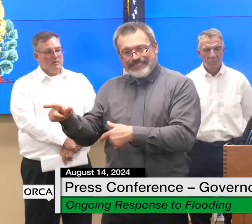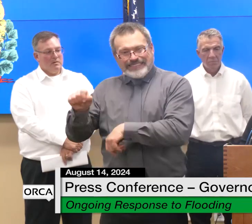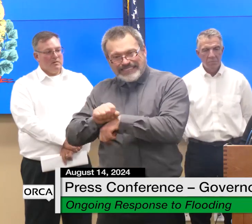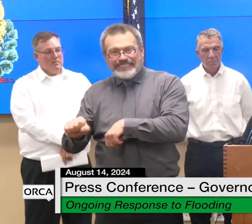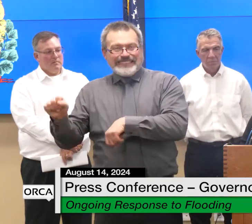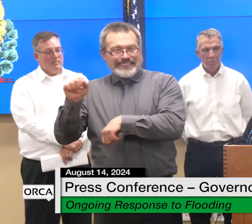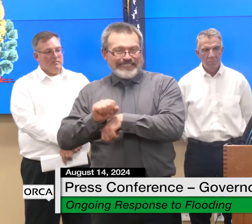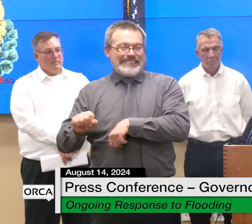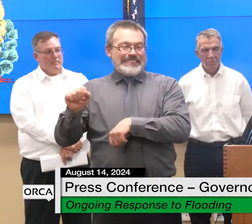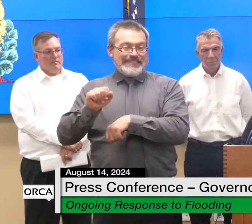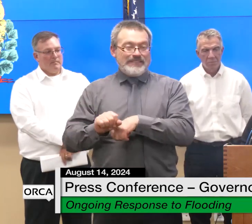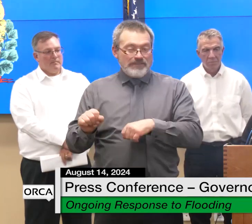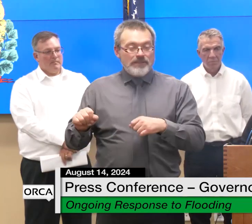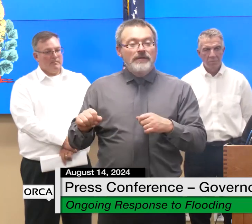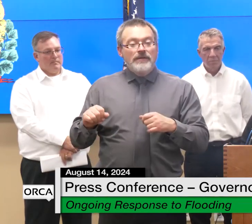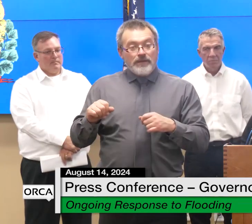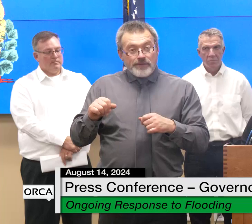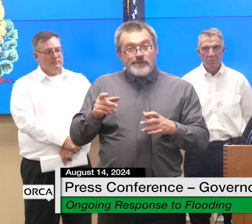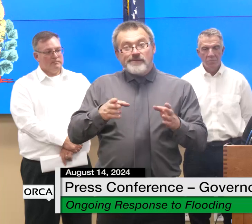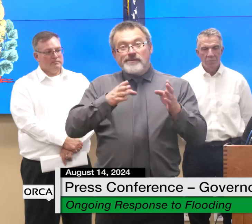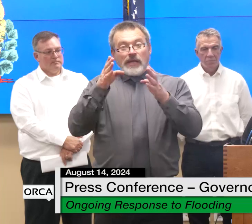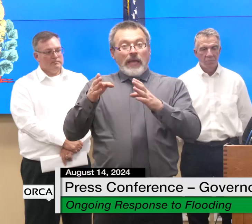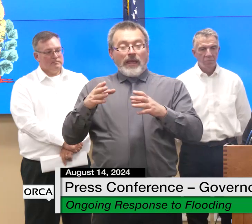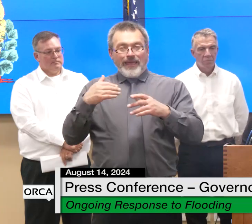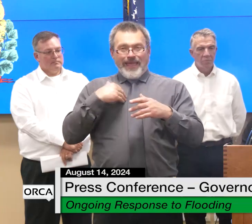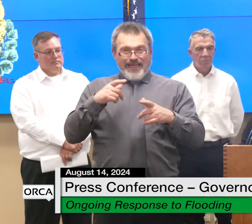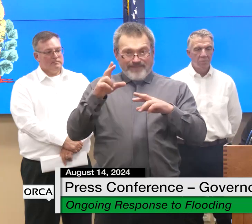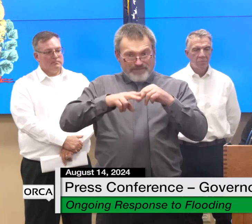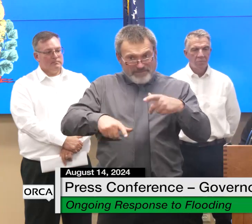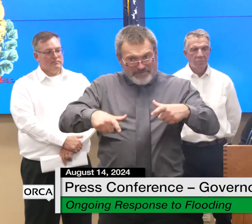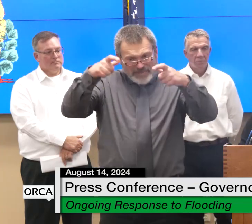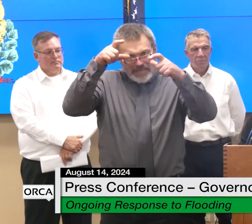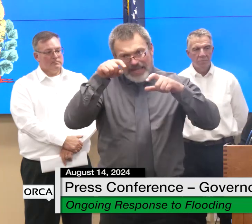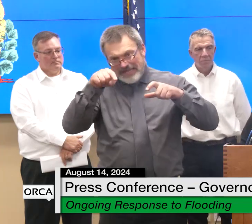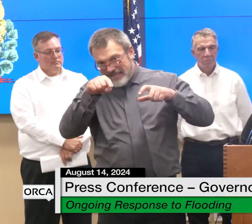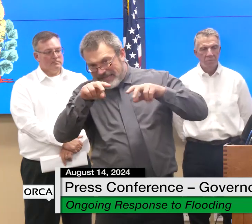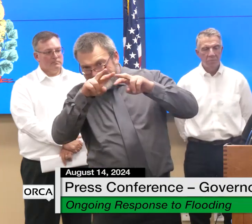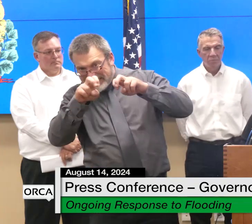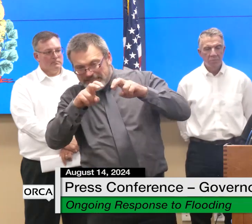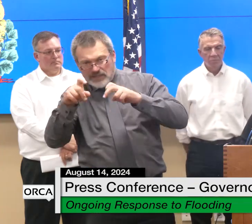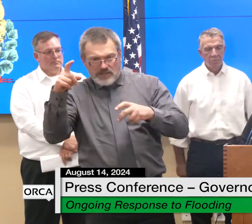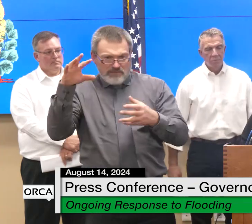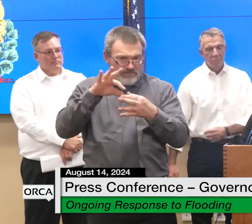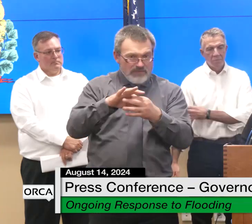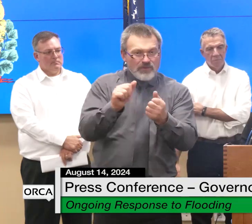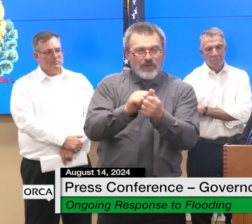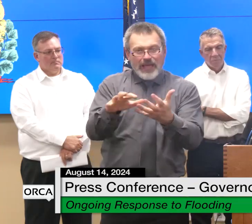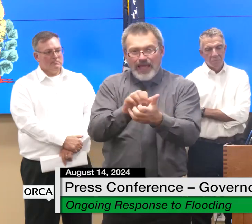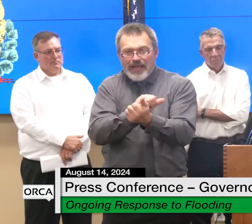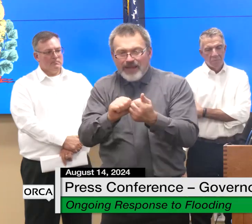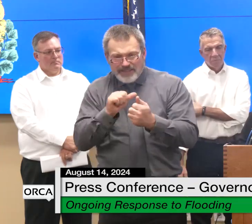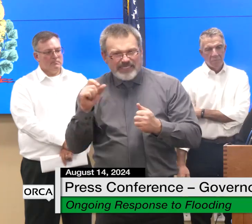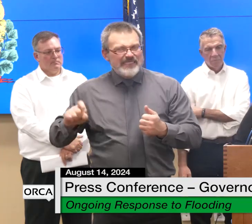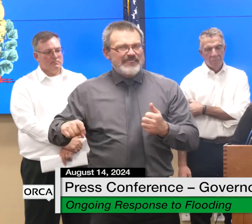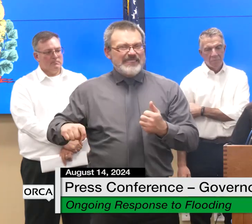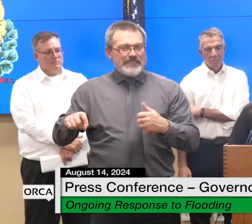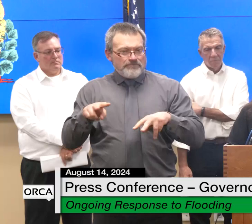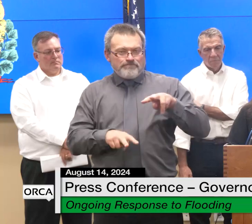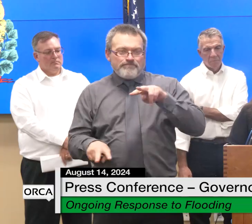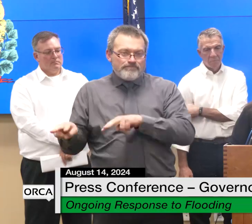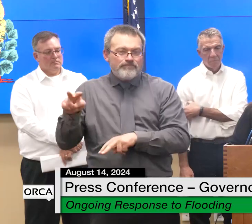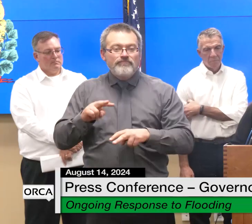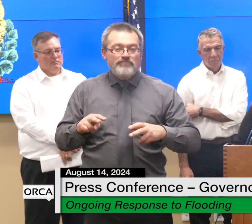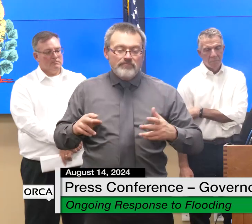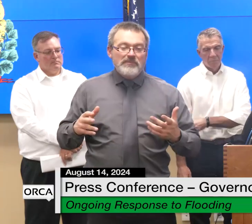assessments of damage to homes and other buildings. When it became clear that Vermont